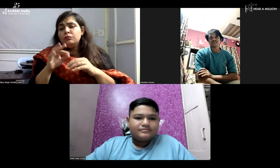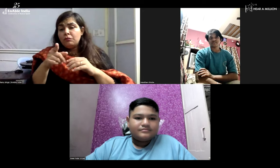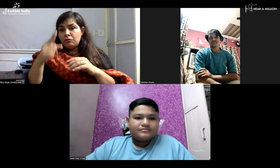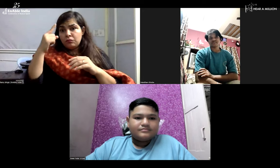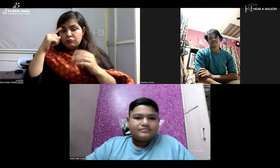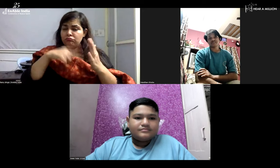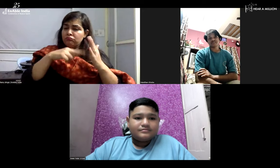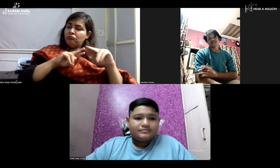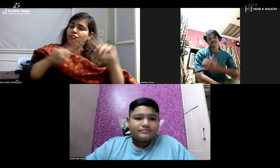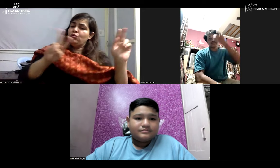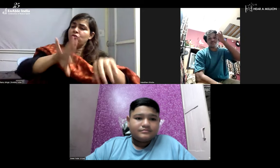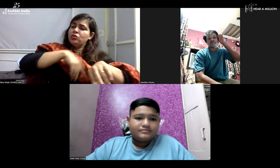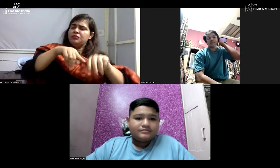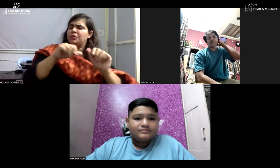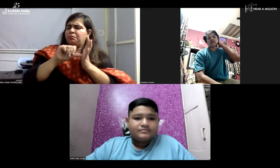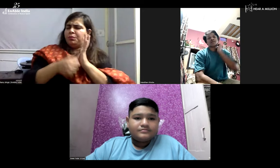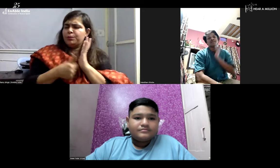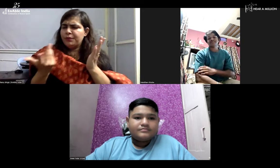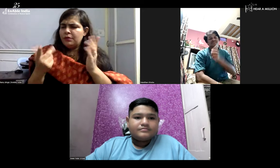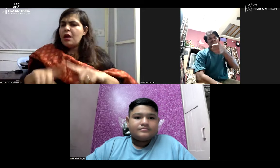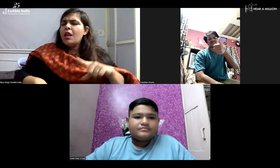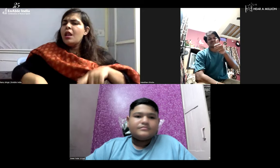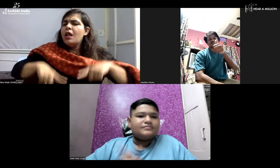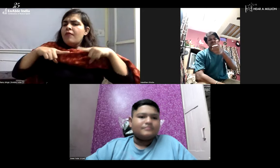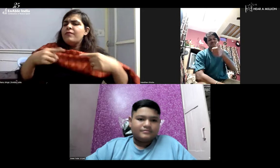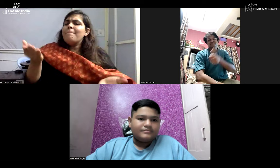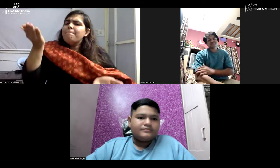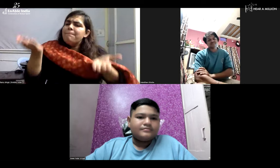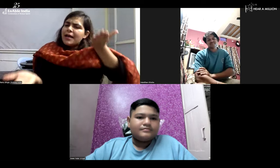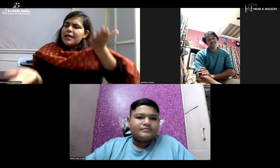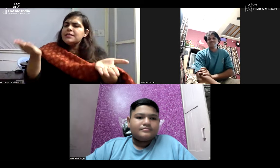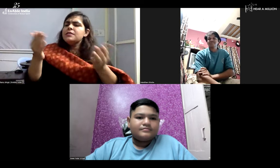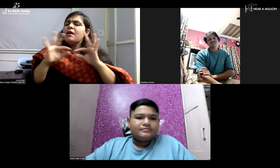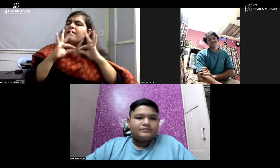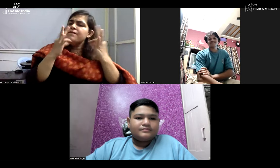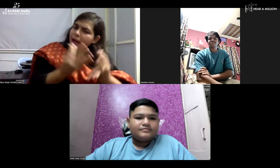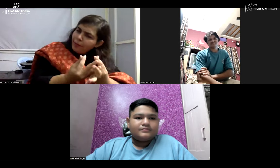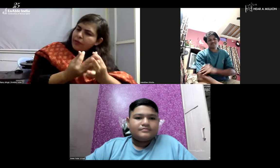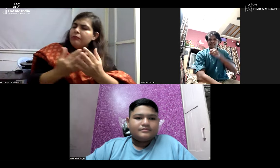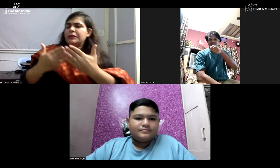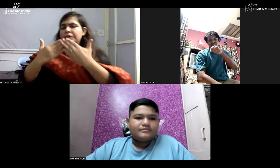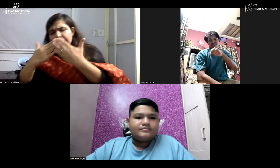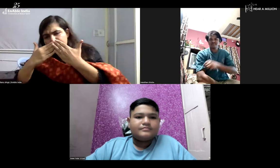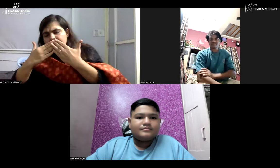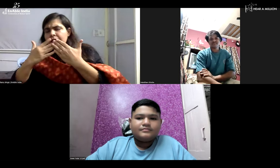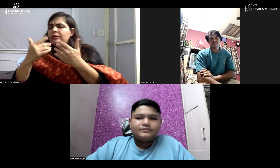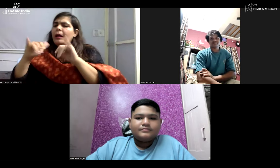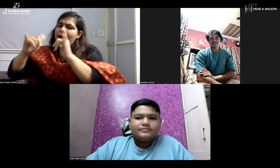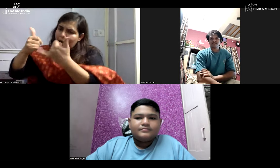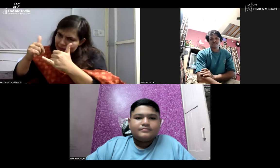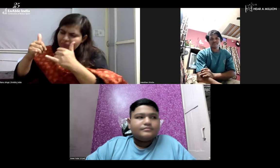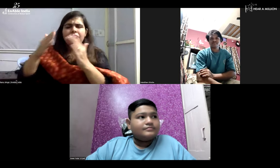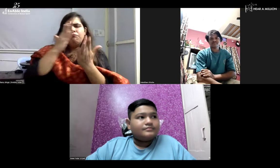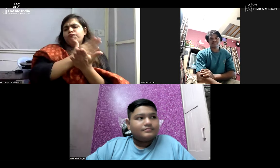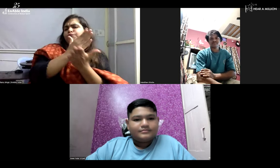Manthan, yes, you have a question for me, or It's is it open for all? for all the five panelists.